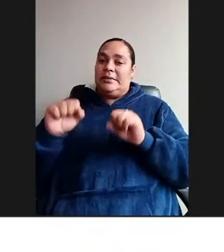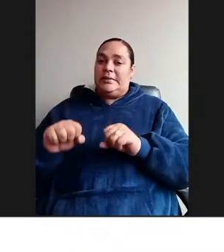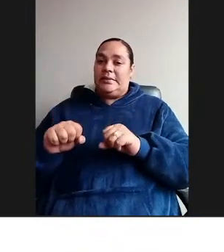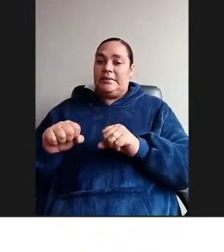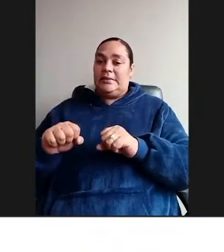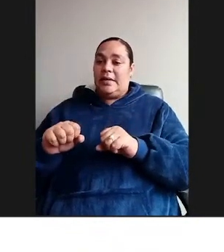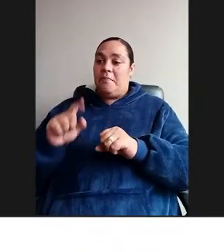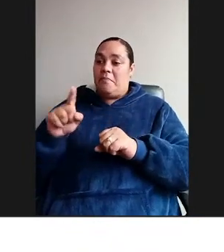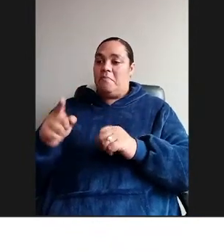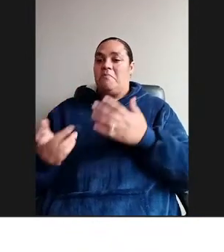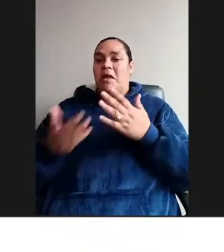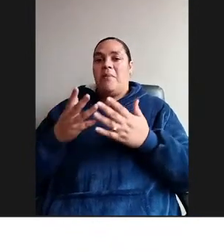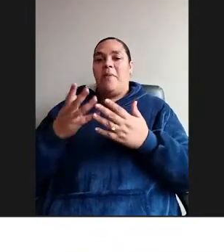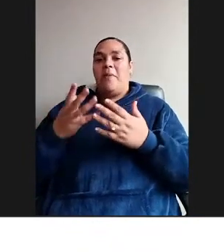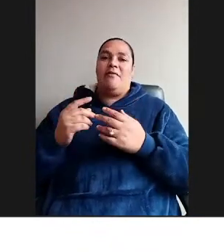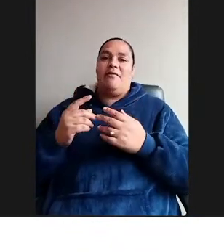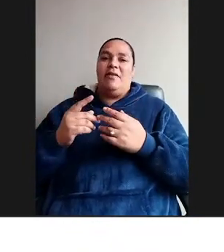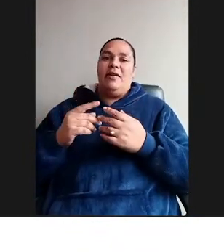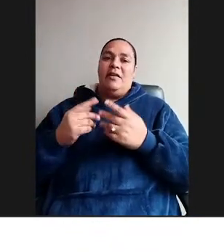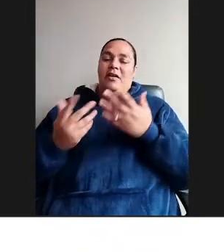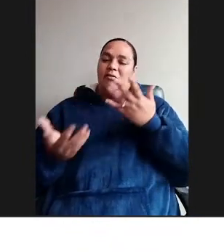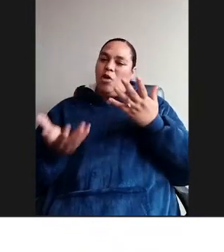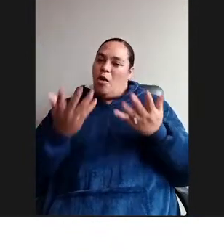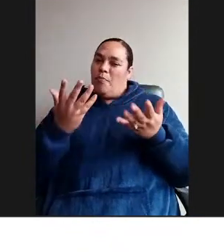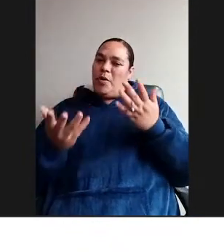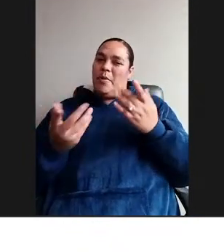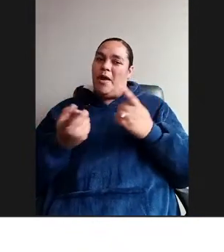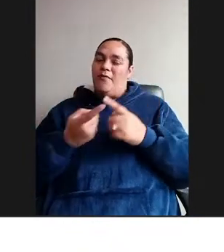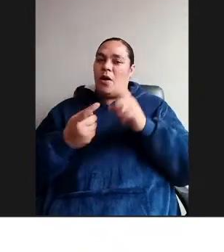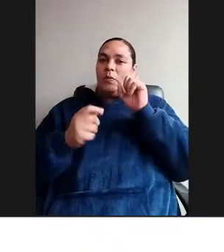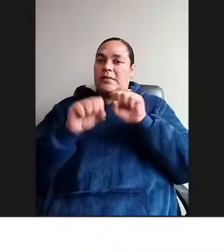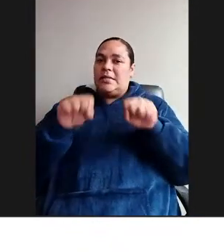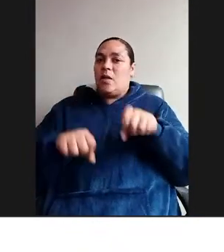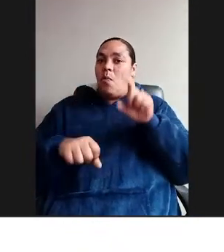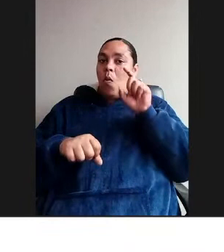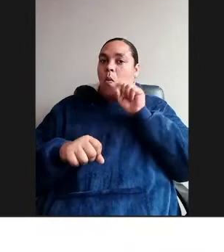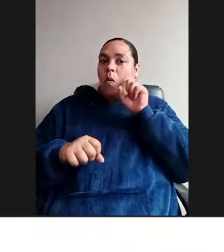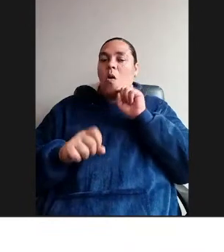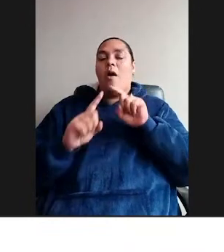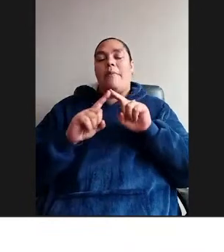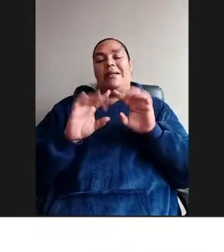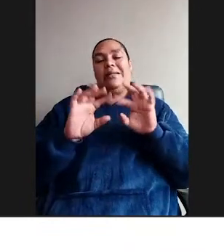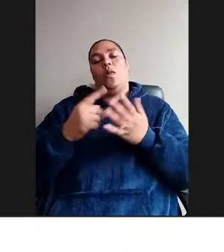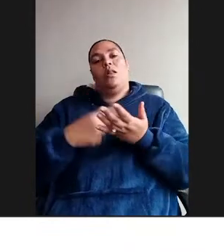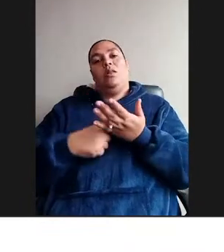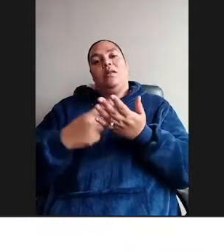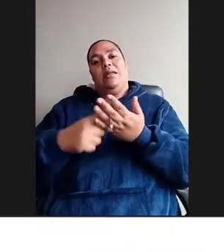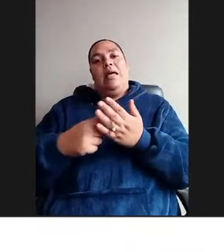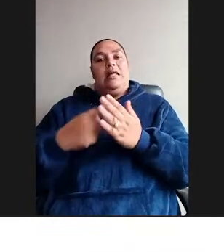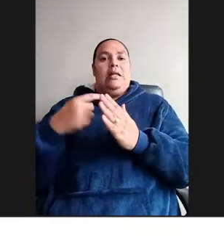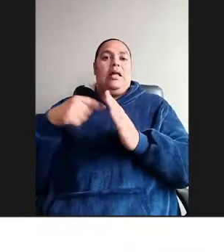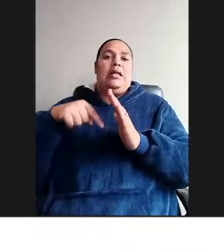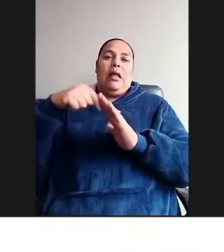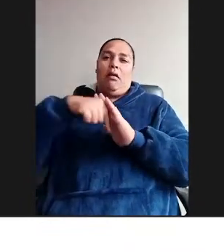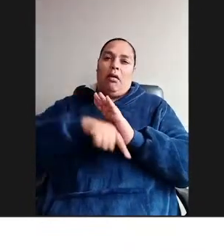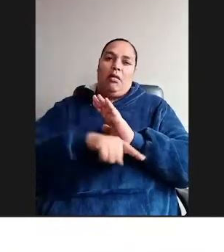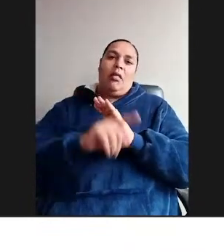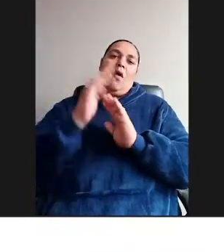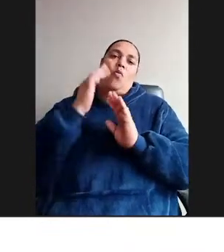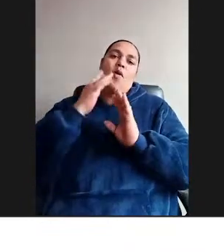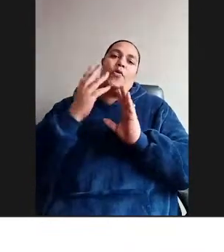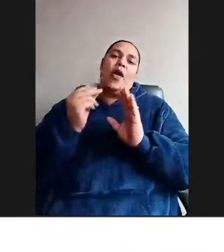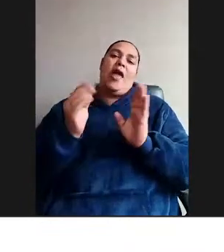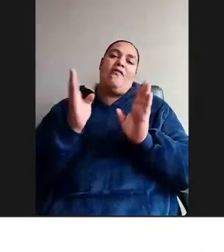been compromised from our old system, but that will be discussed in detail in a closed session.